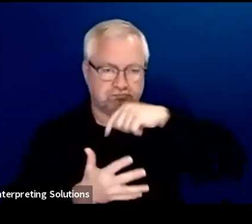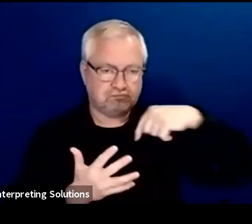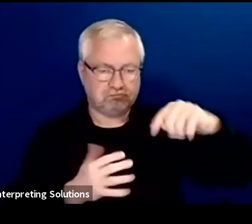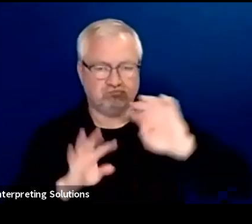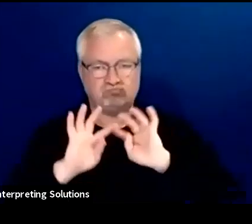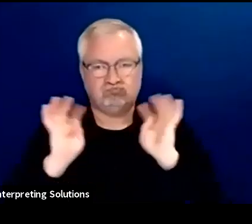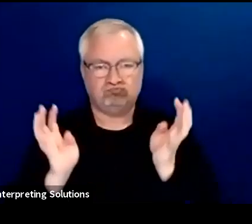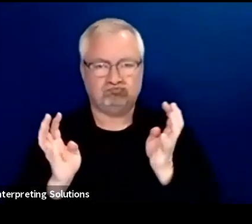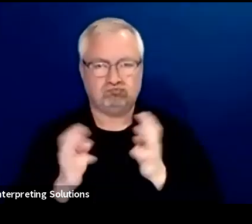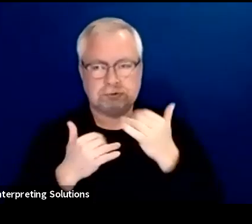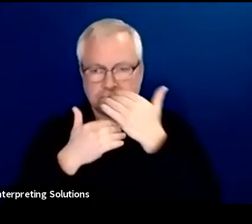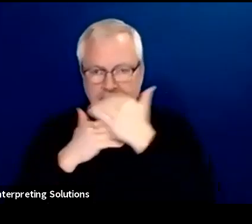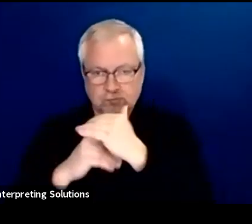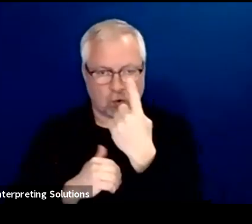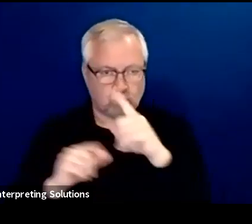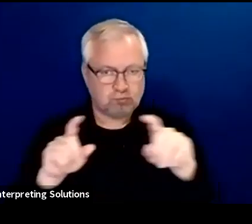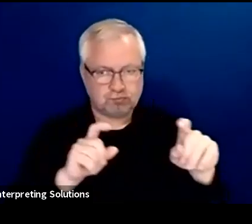Governor Tim Walz.